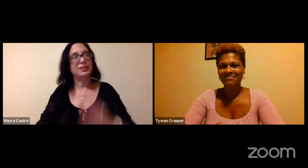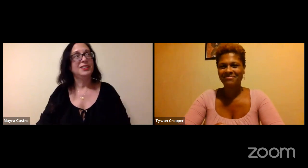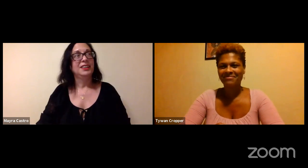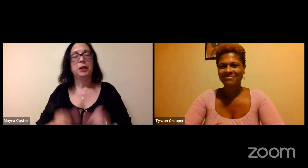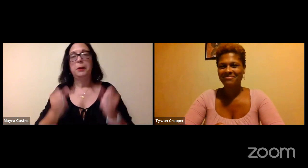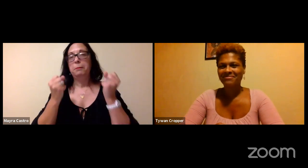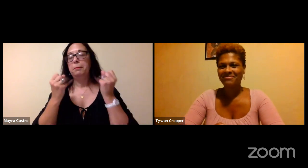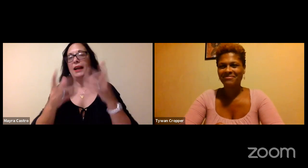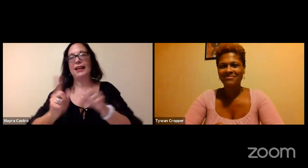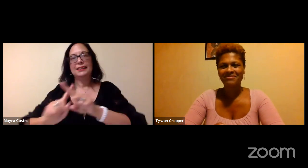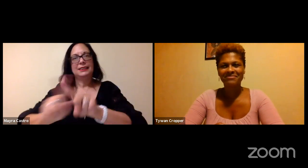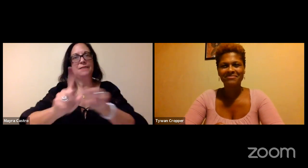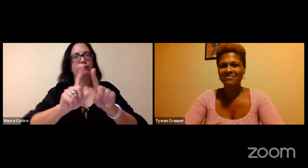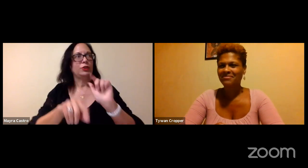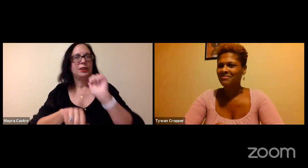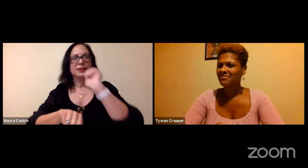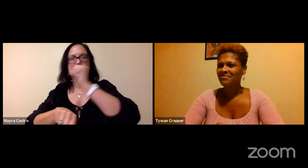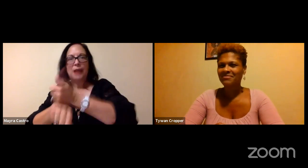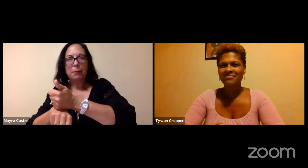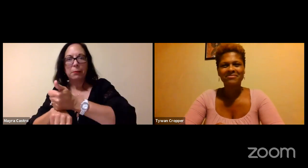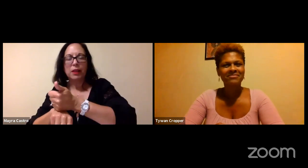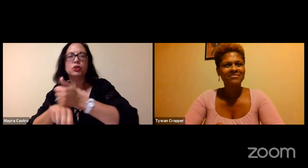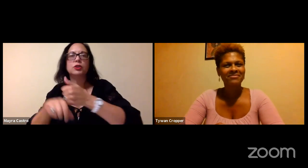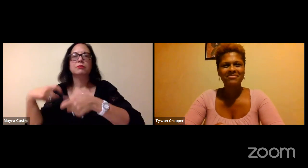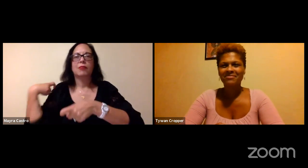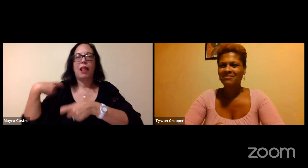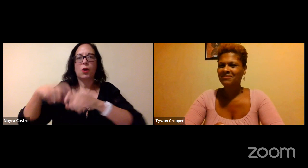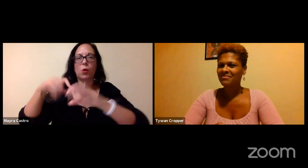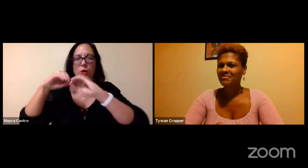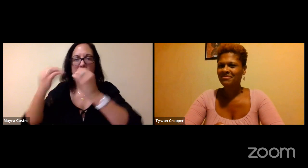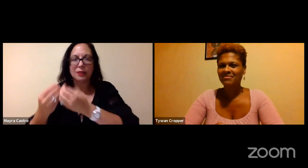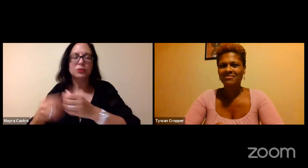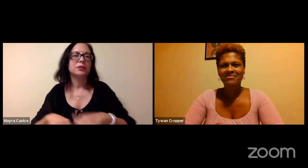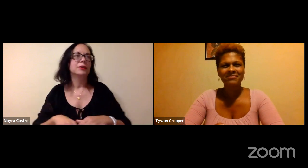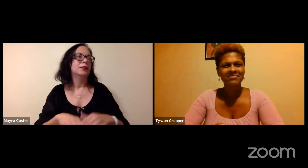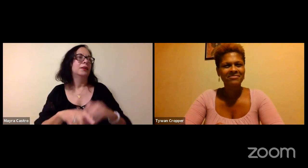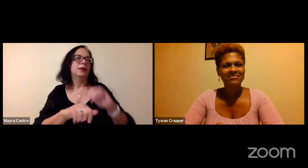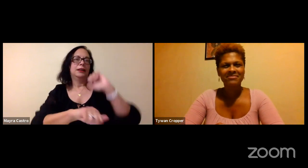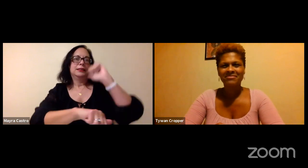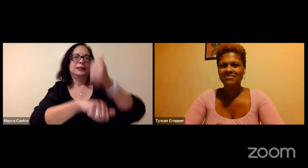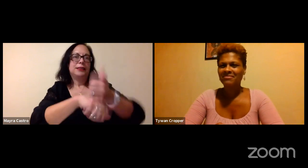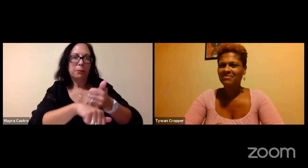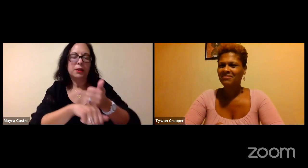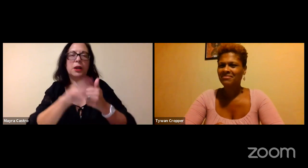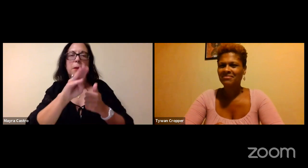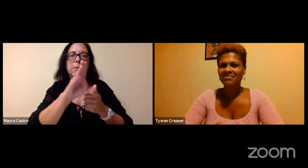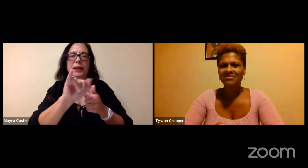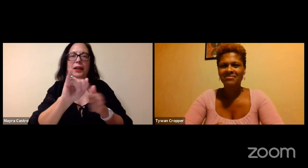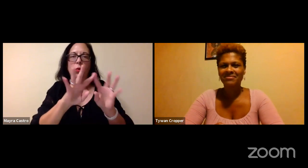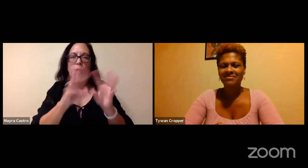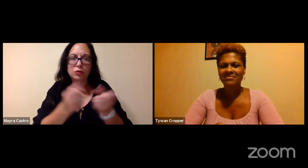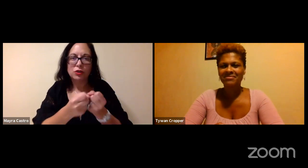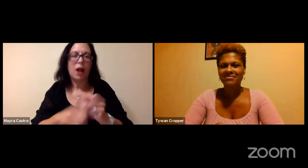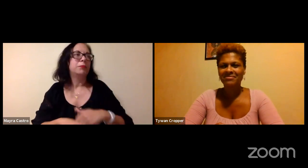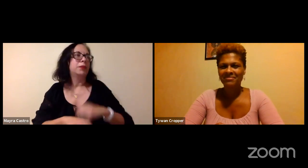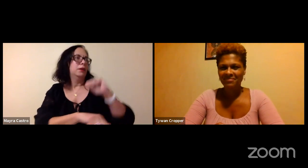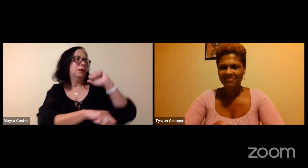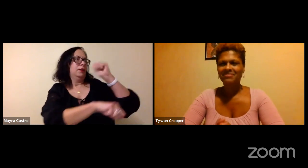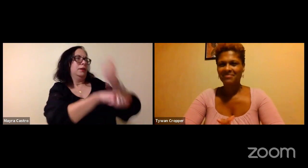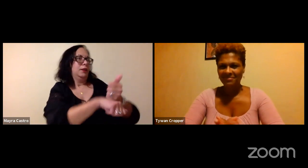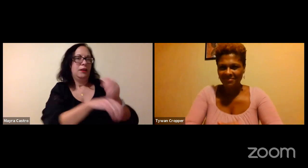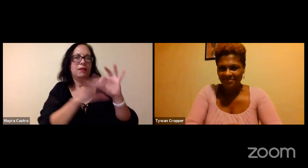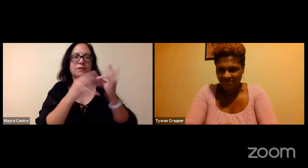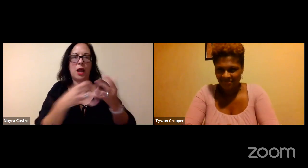The community, there's so many things that you can say about community. Setting up a Latino